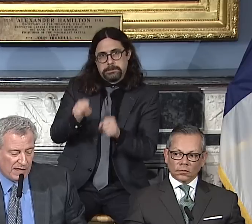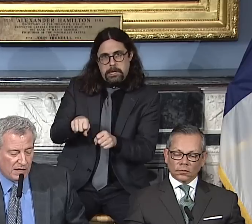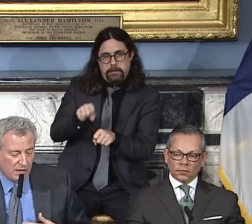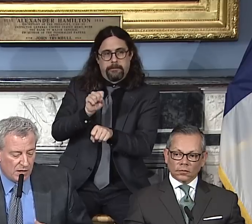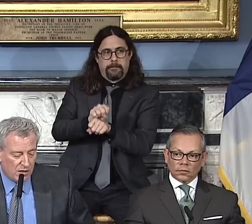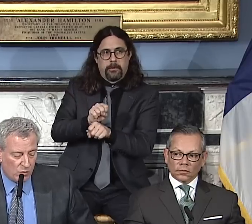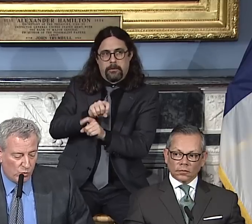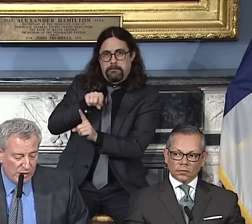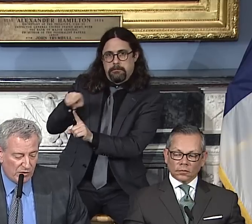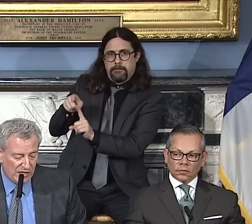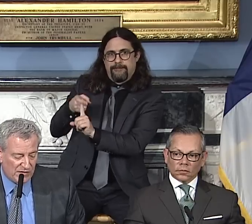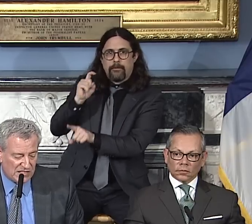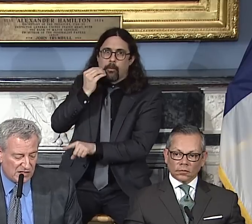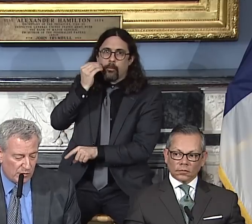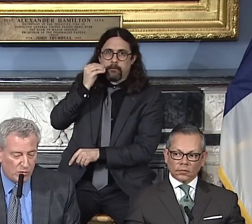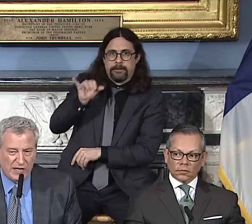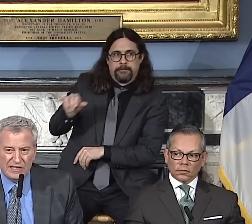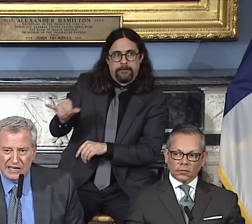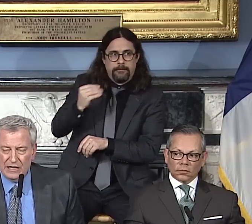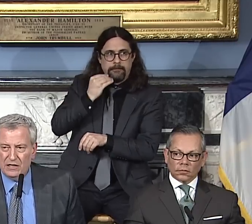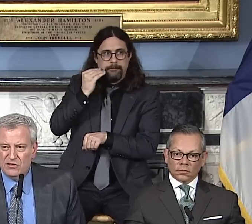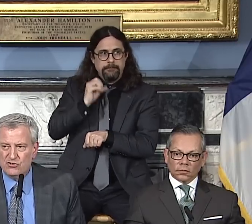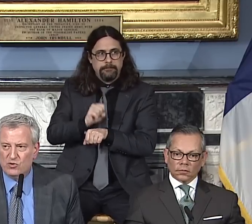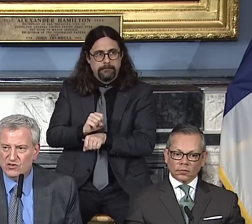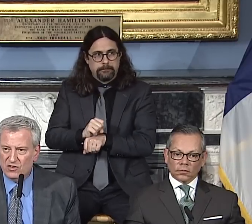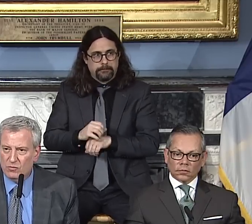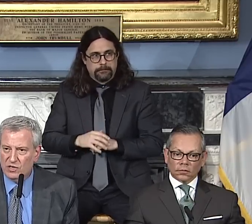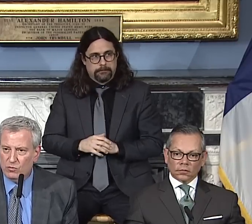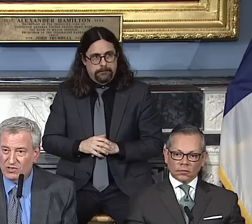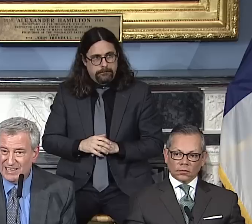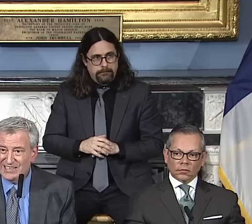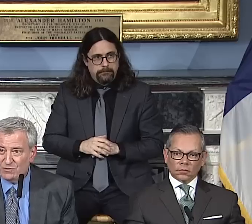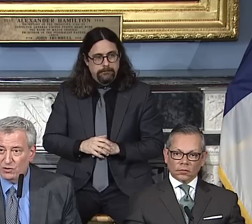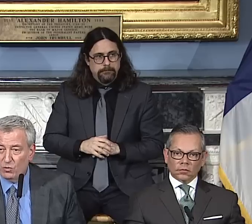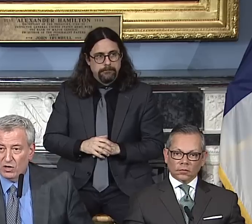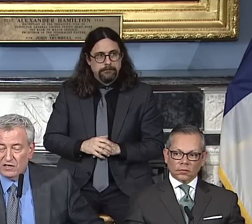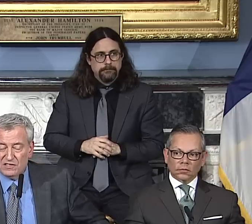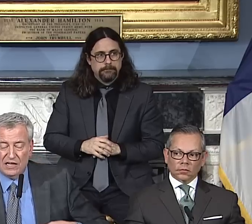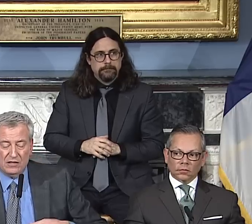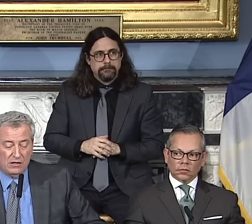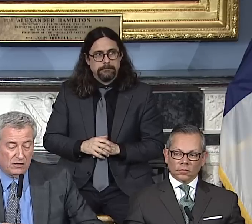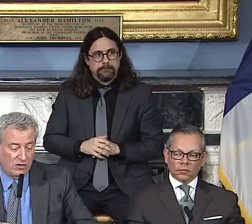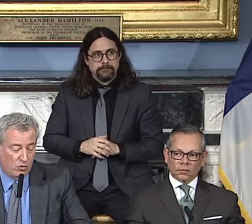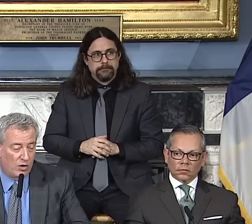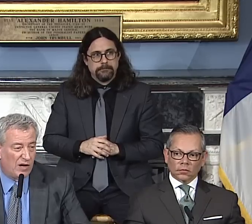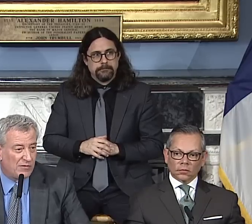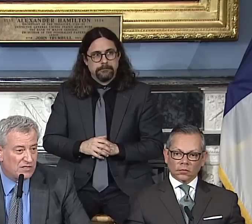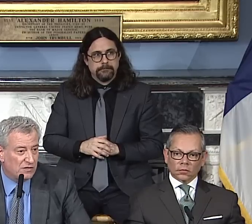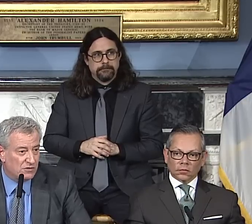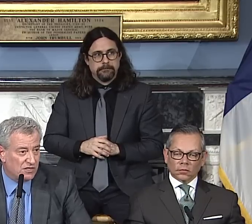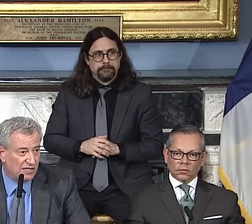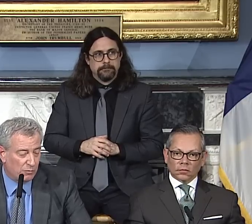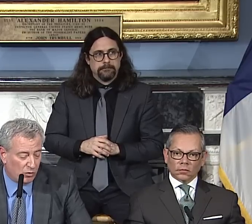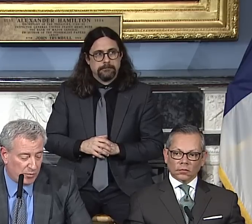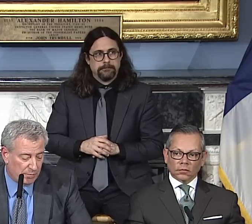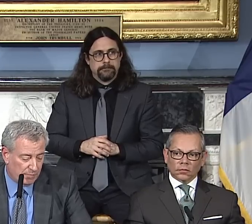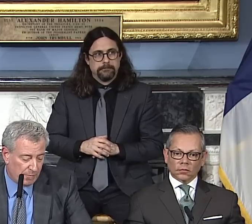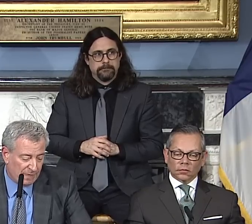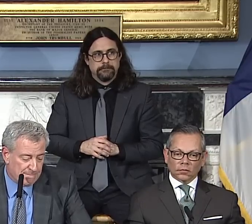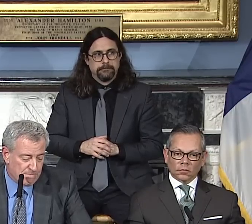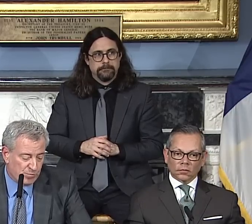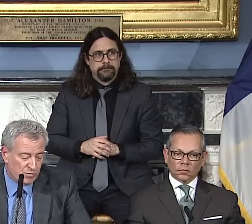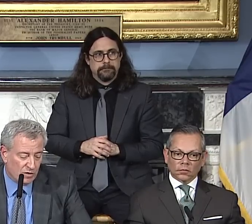telecommuting. We believe that's a number we can hit in the short term, but it will take some real work. It's not the norm, obviously, for city